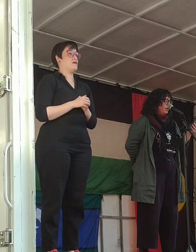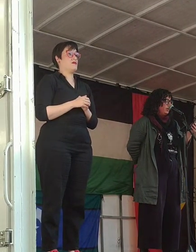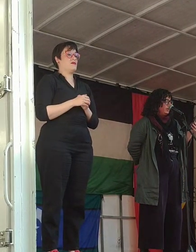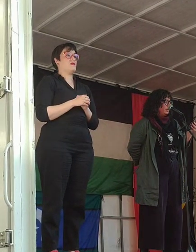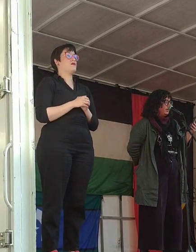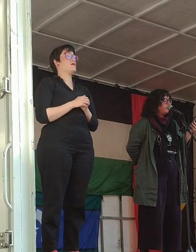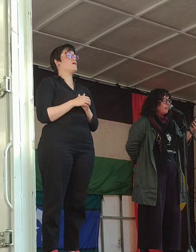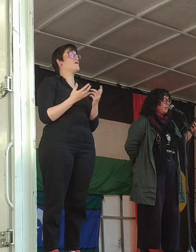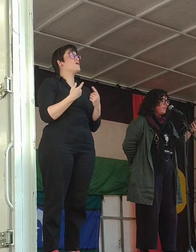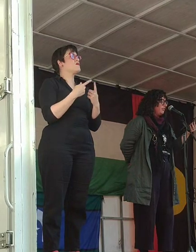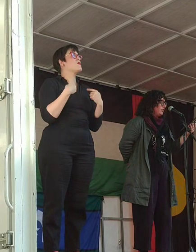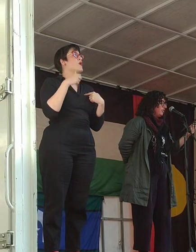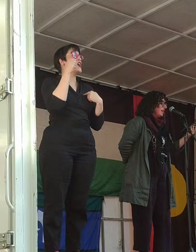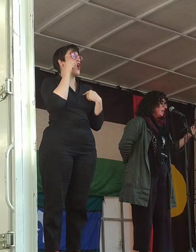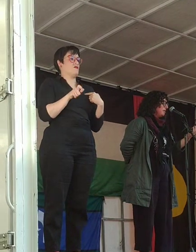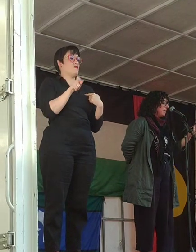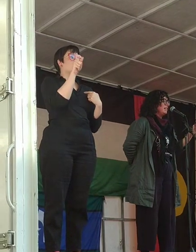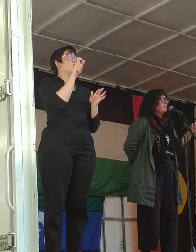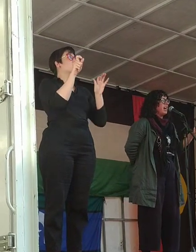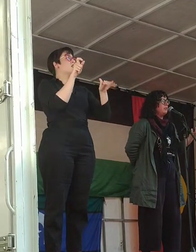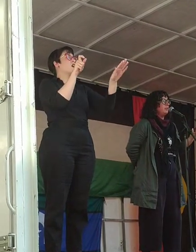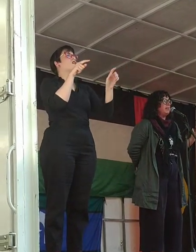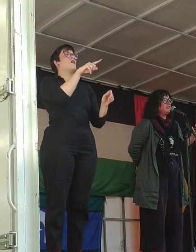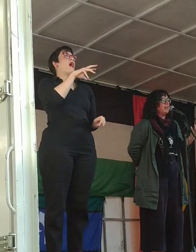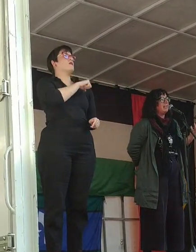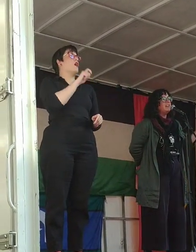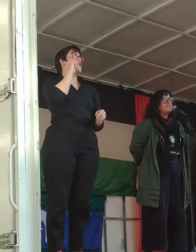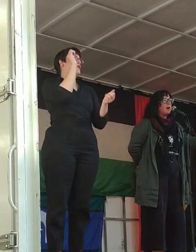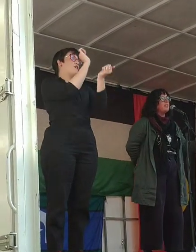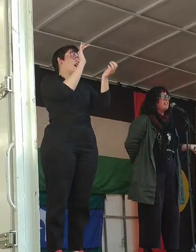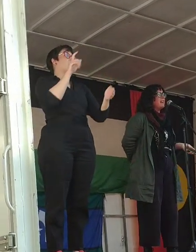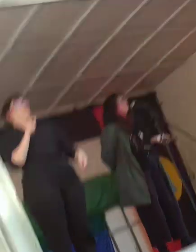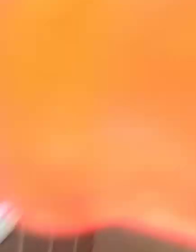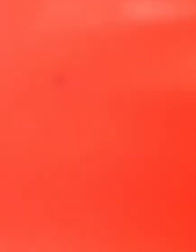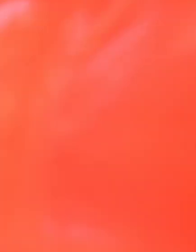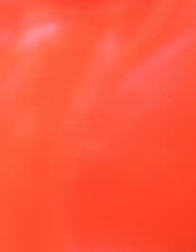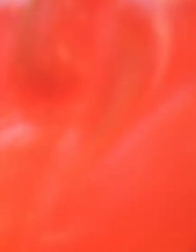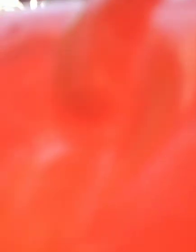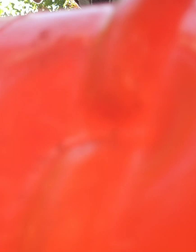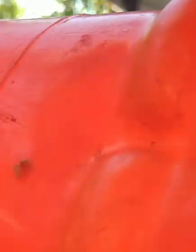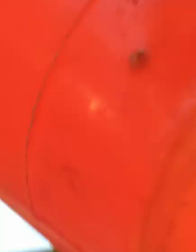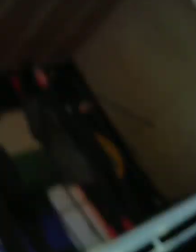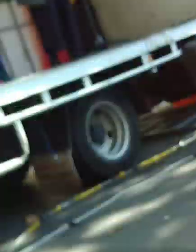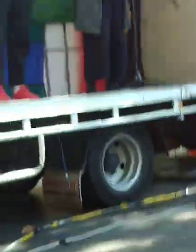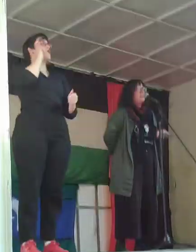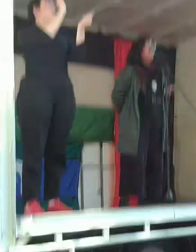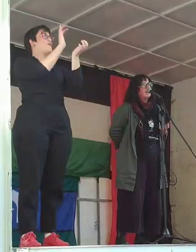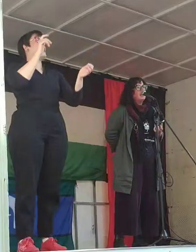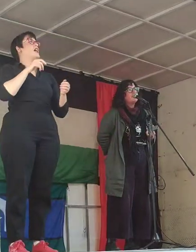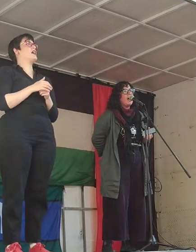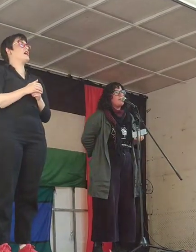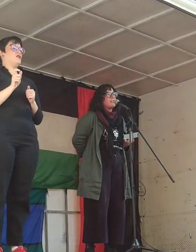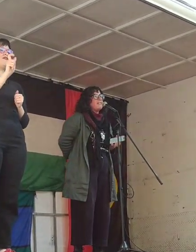Because as we well know, from the river to the sea, Palestine will be free. From the river to the sea,